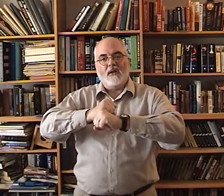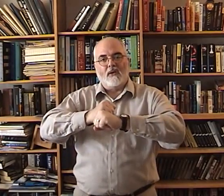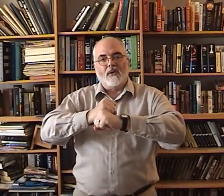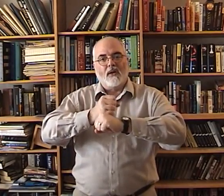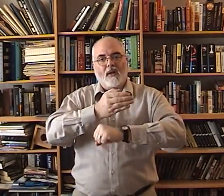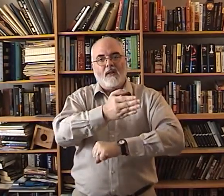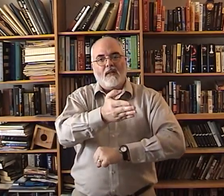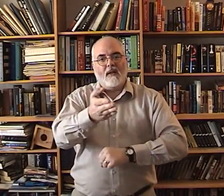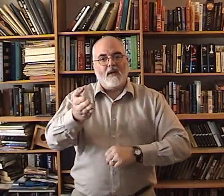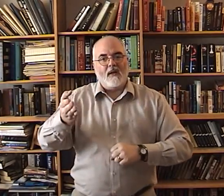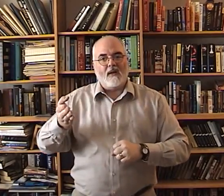shield thee.